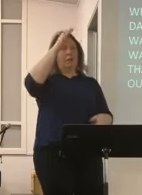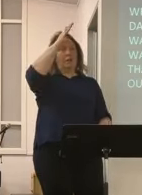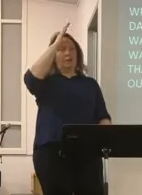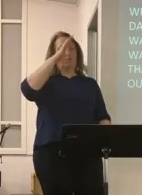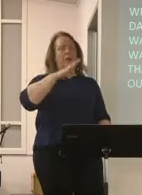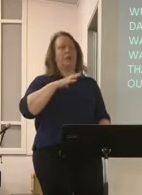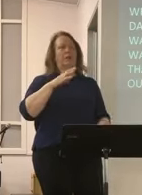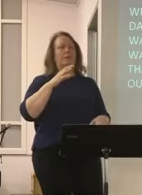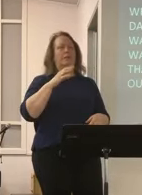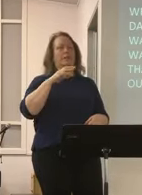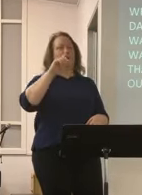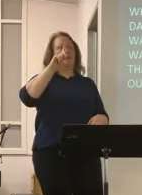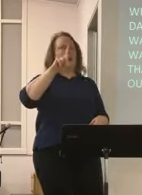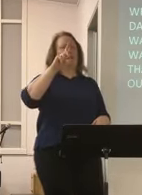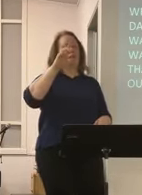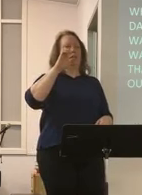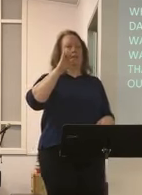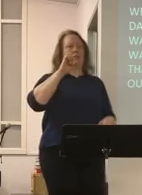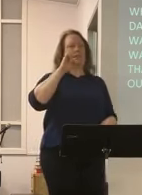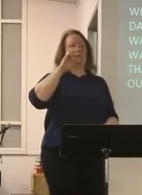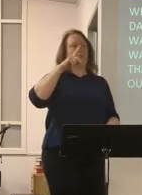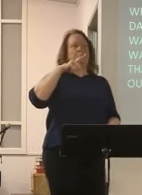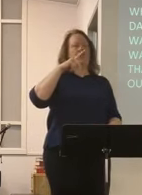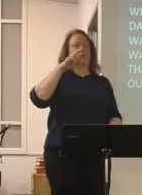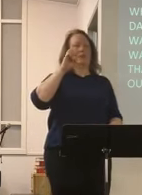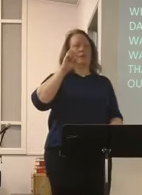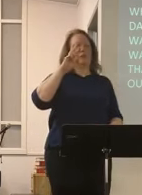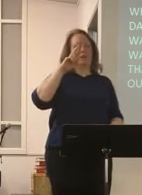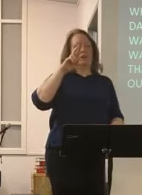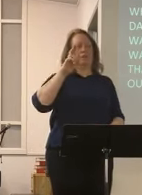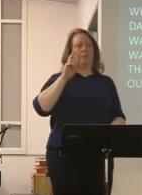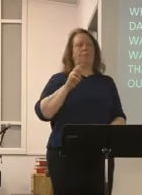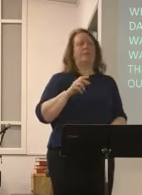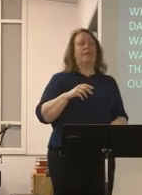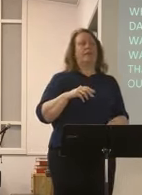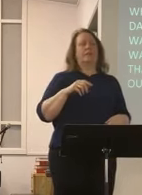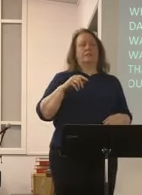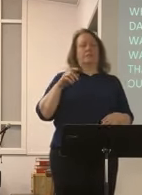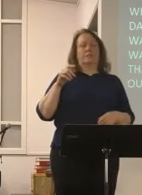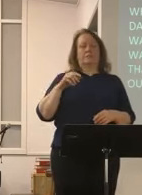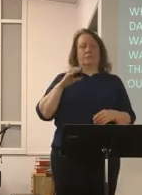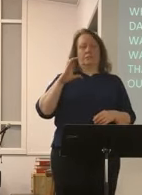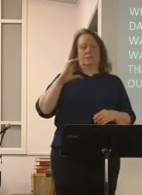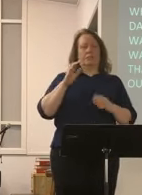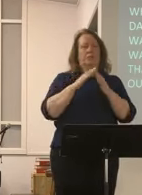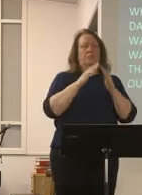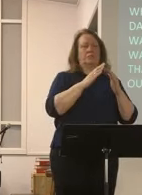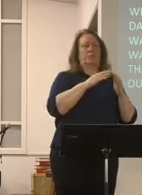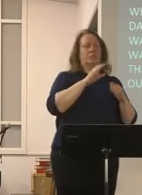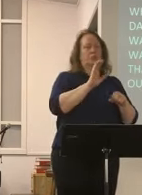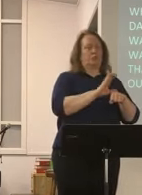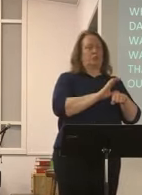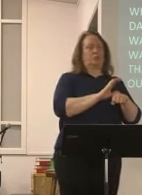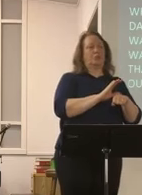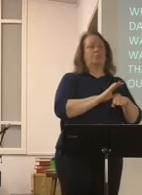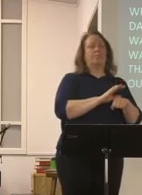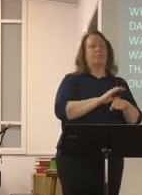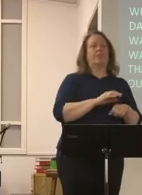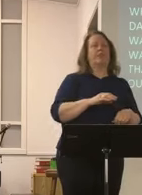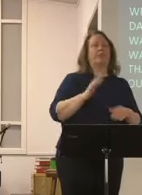with leprosy. He was in church in Capernaum, and he cast a demon out of a